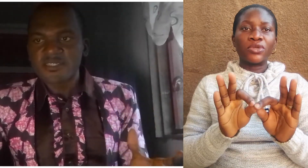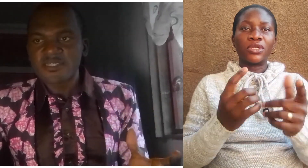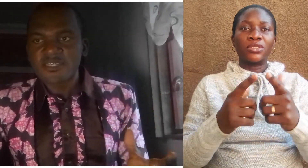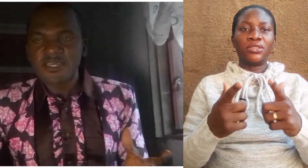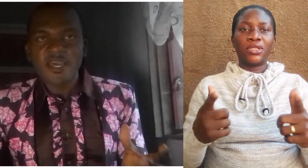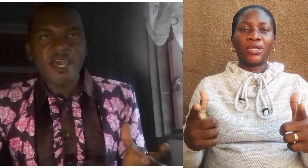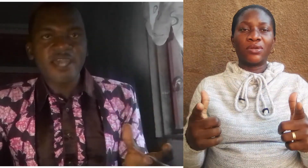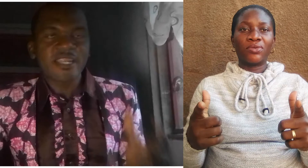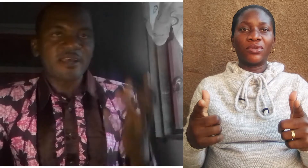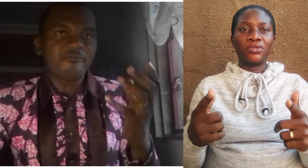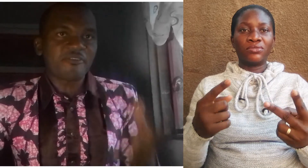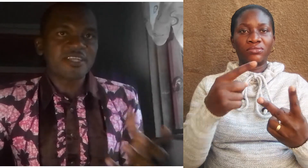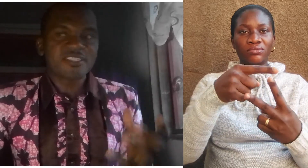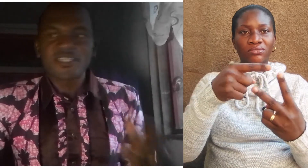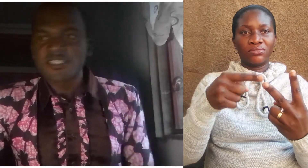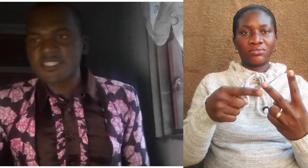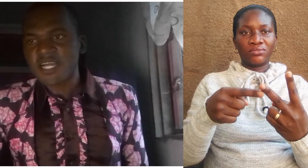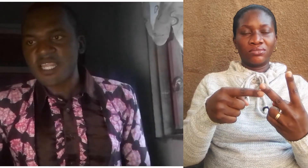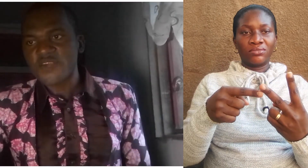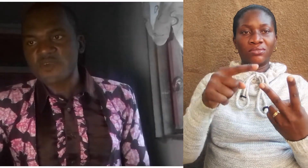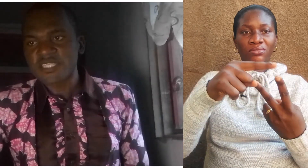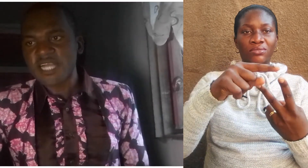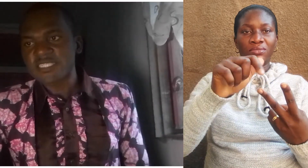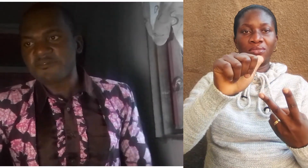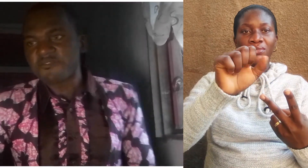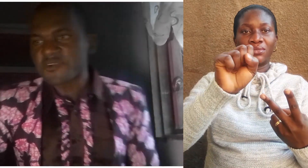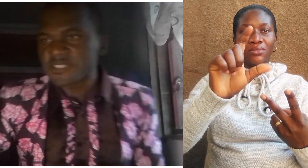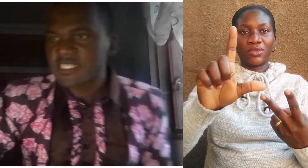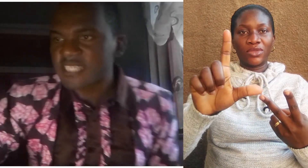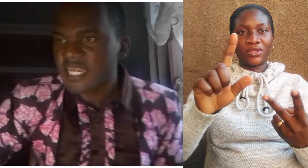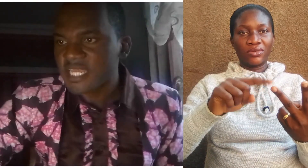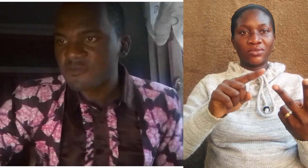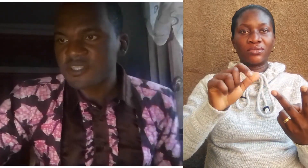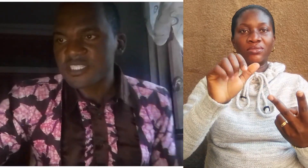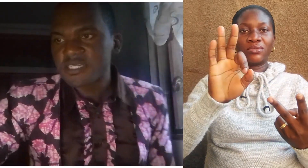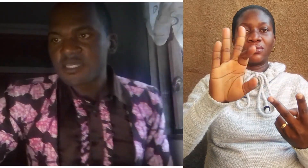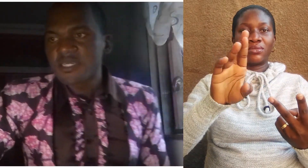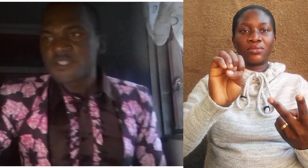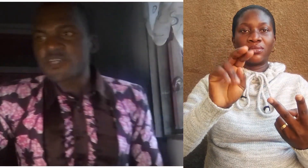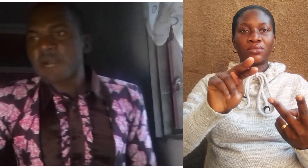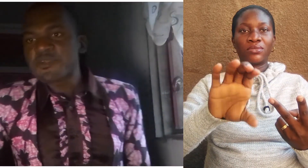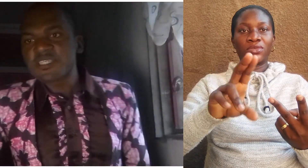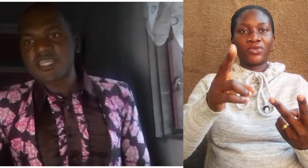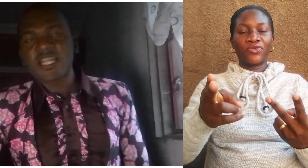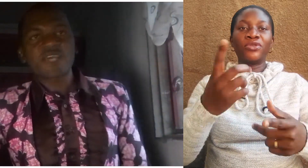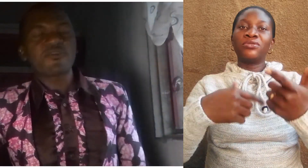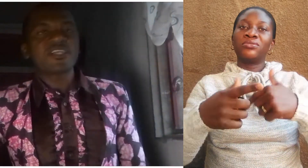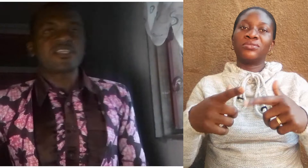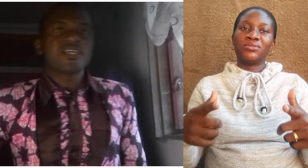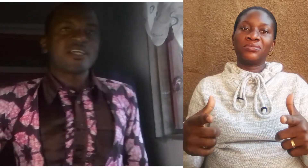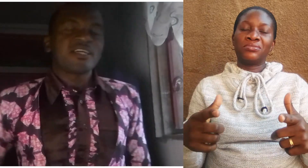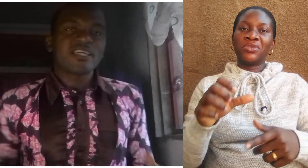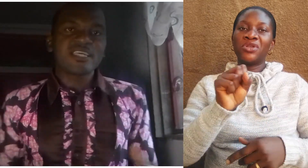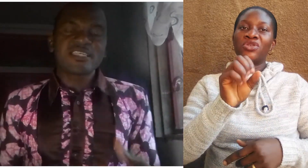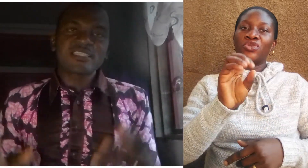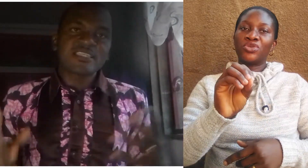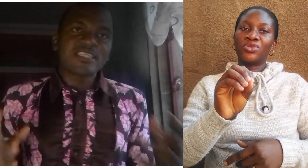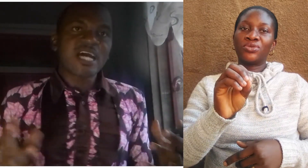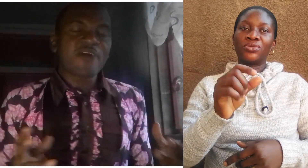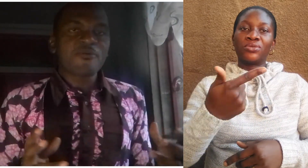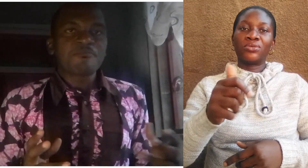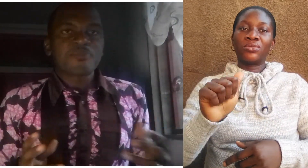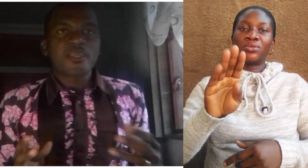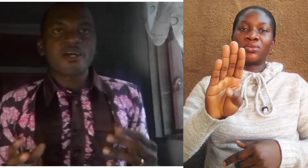ASL and French Sign Language as a third sign language. So Gabonese Sign Language